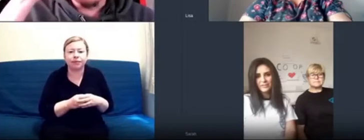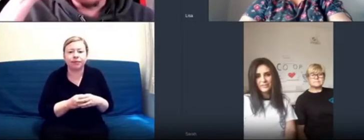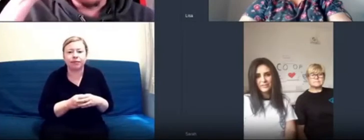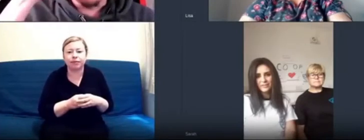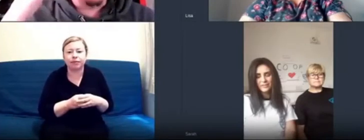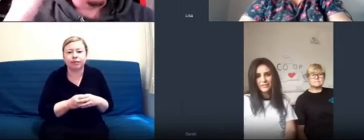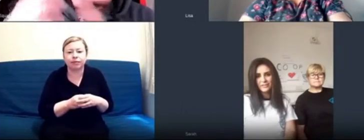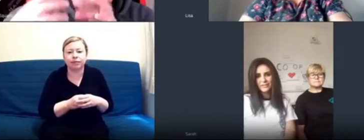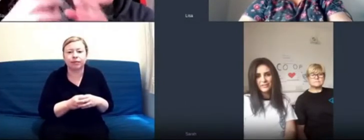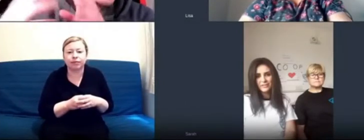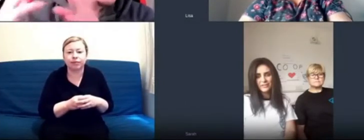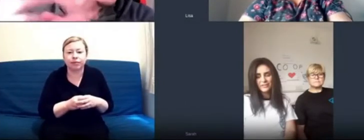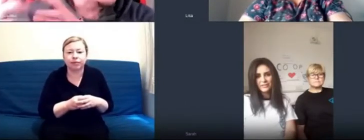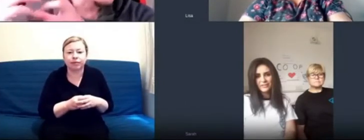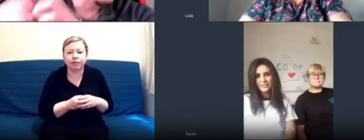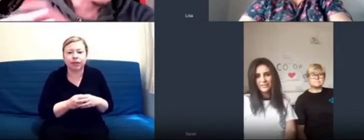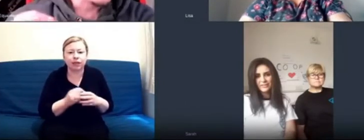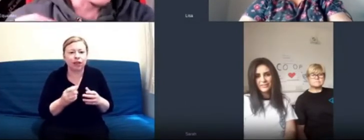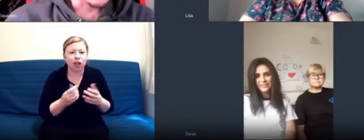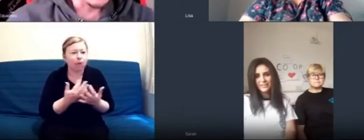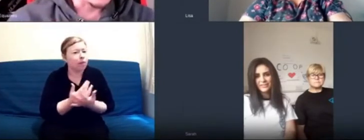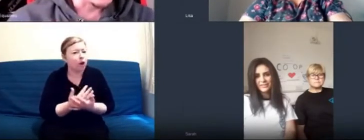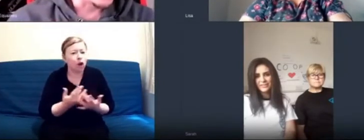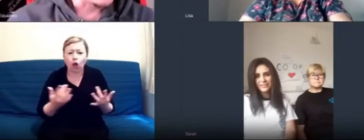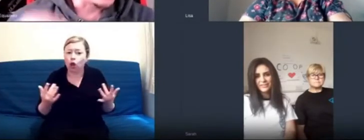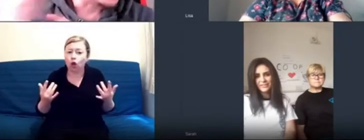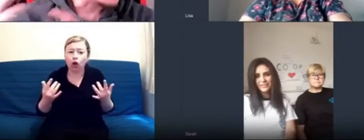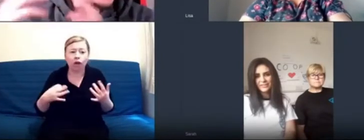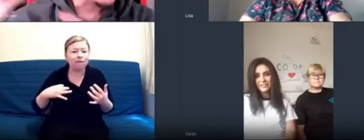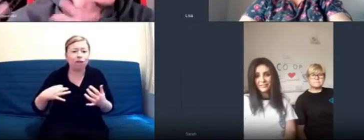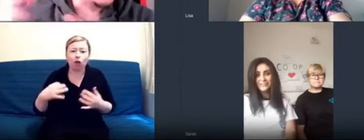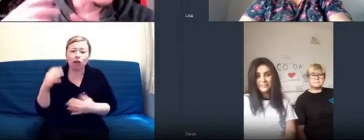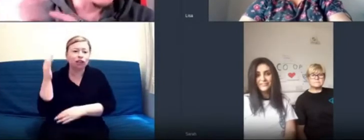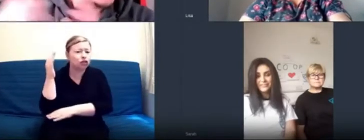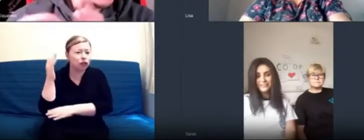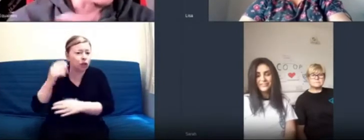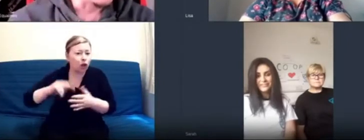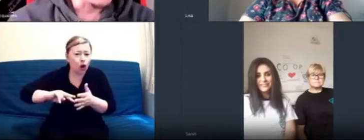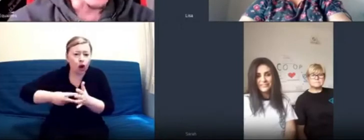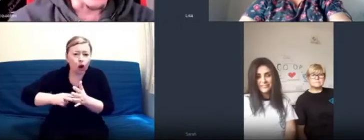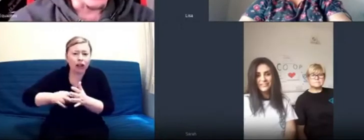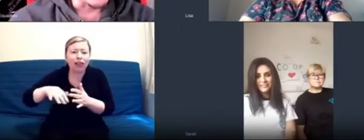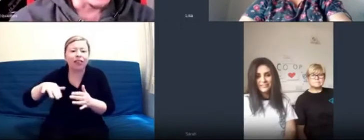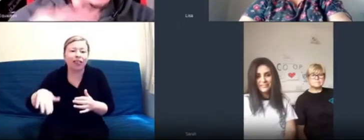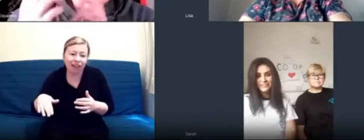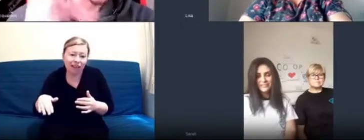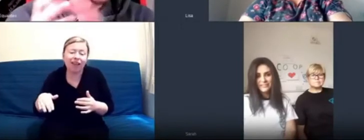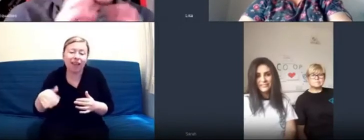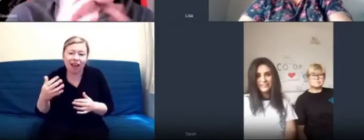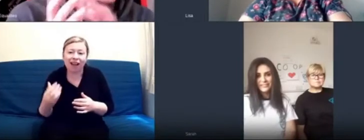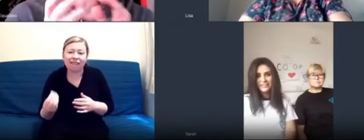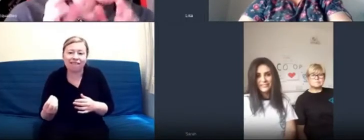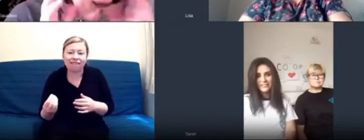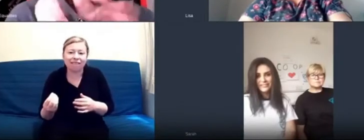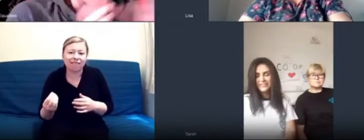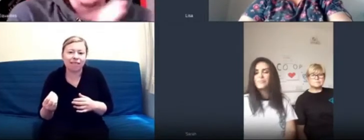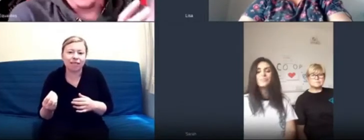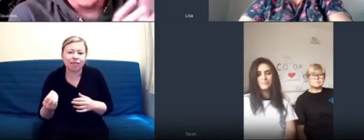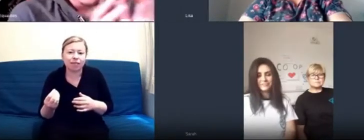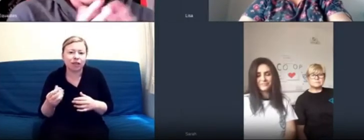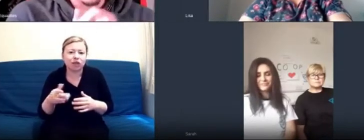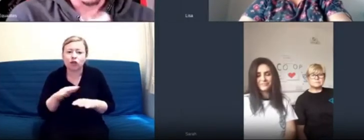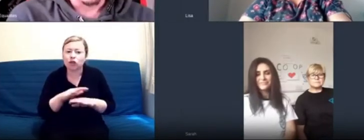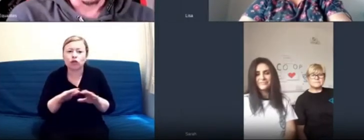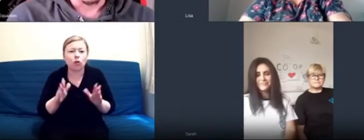but there's a lot of voluntary organizations out there as well that are doing similar kind of work. So you don't necessarily have to just think